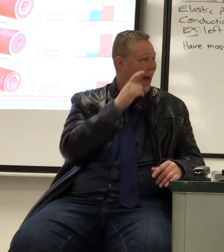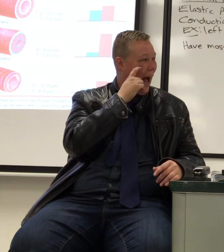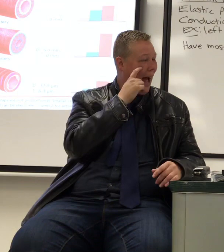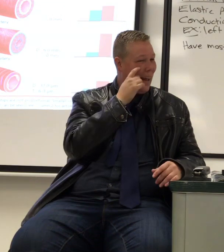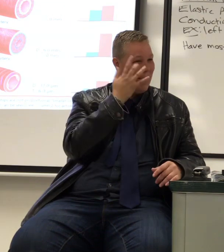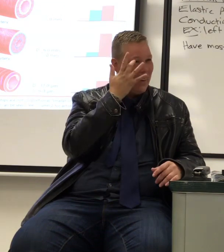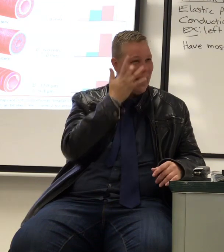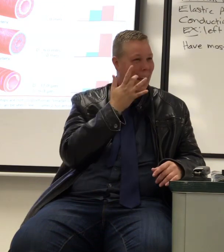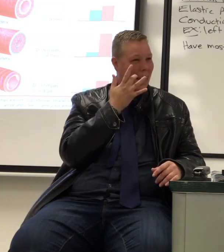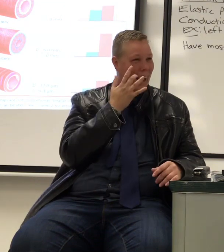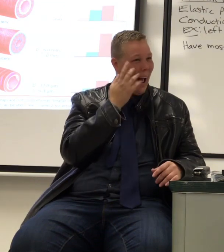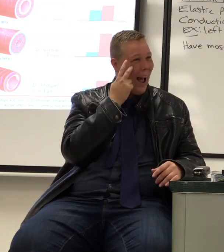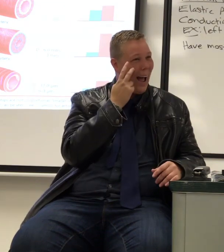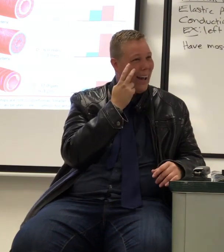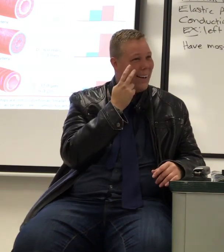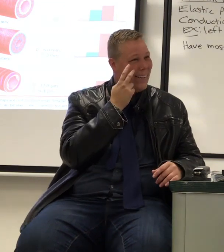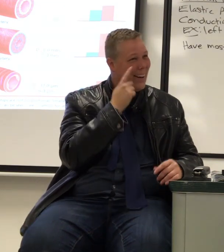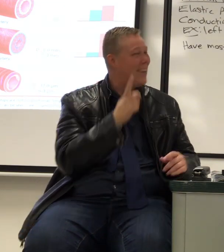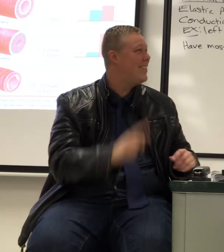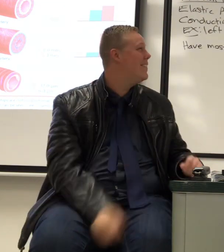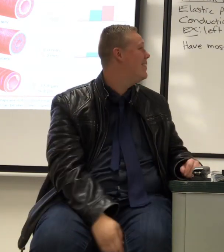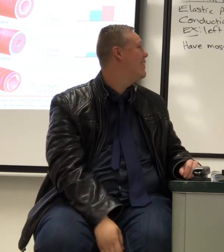Sometimes they're called distributing arteries.